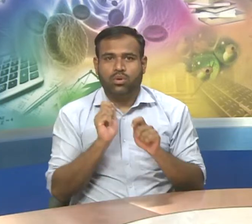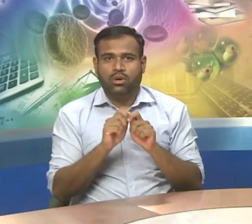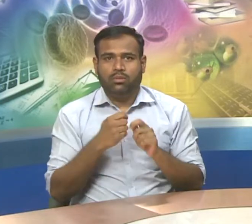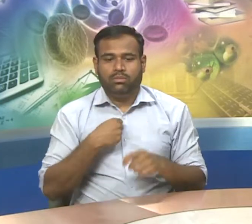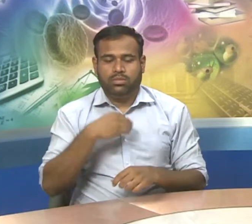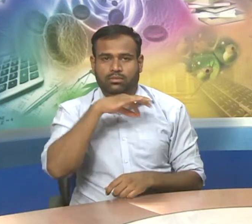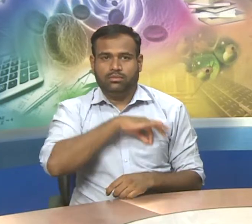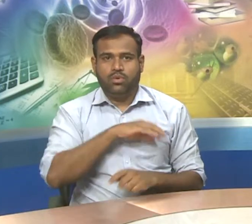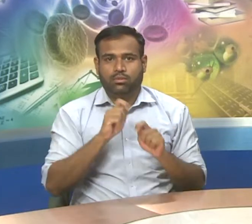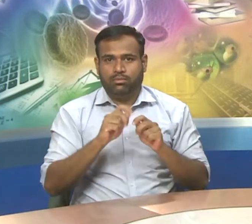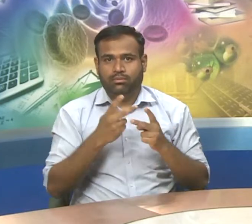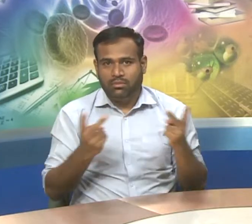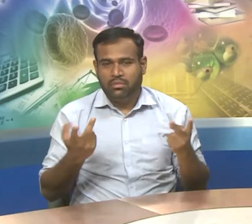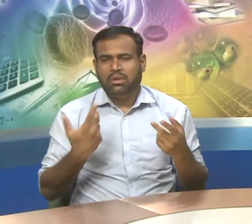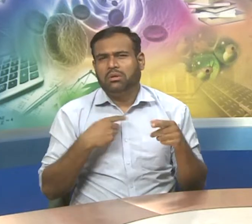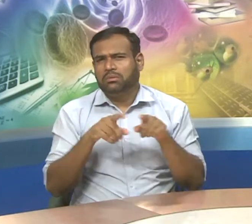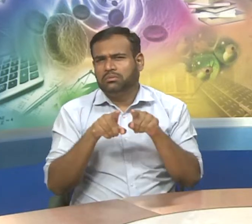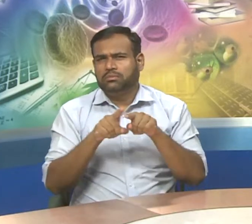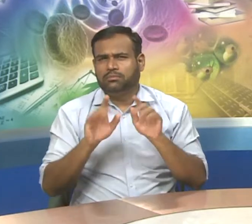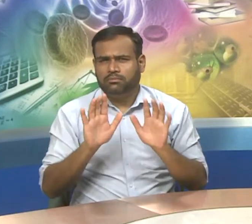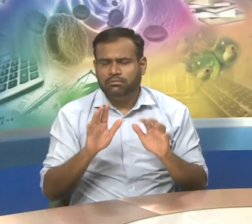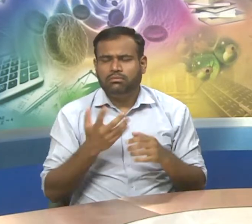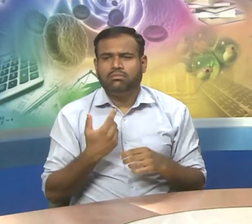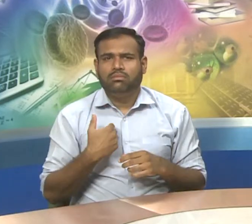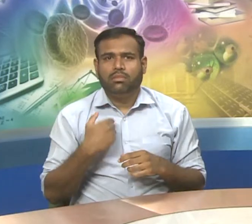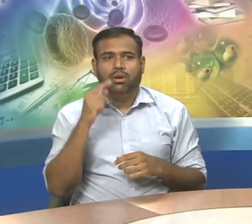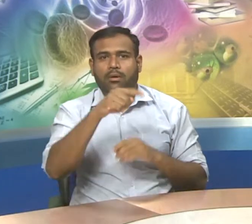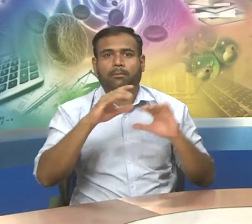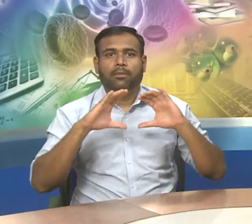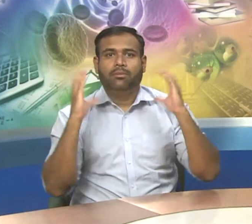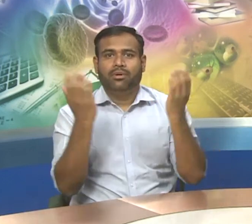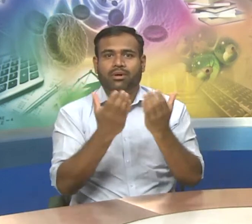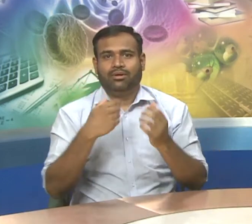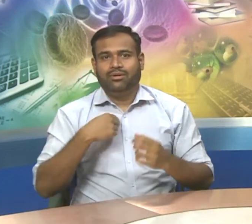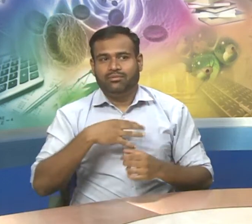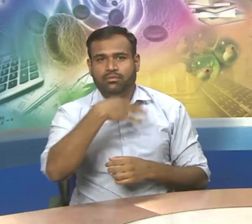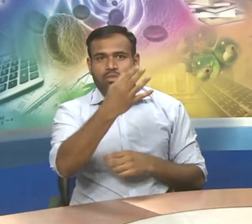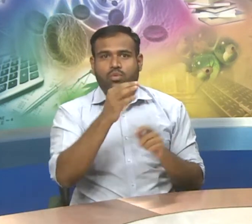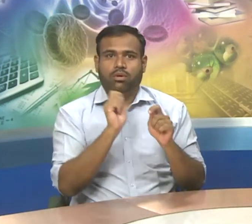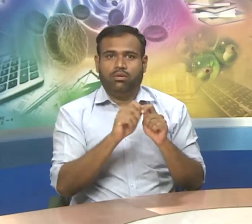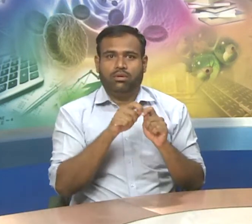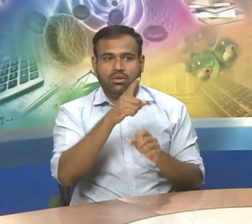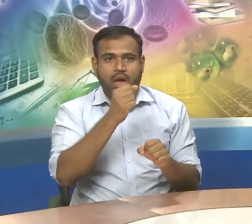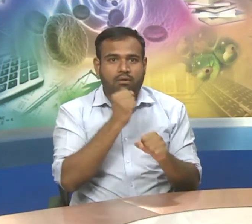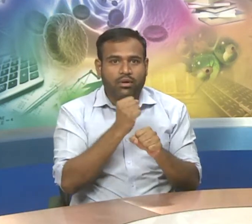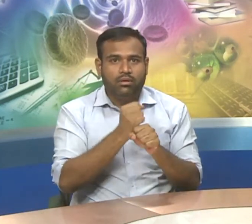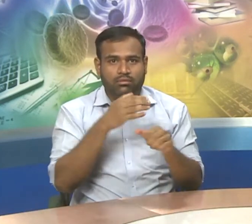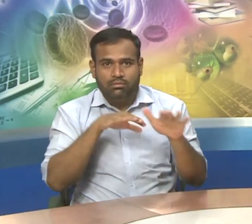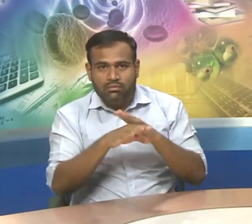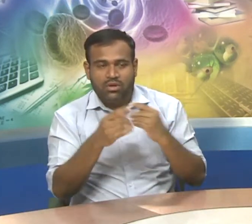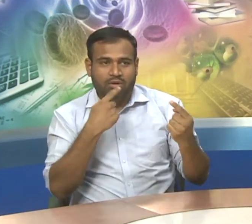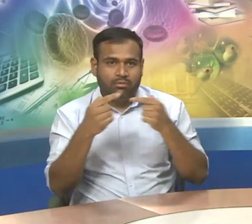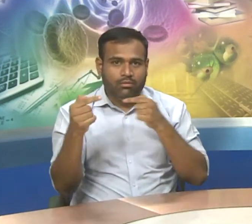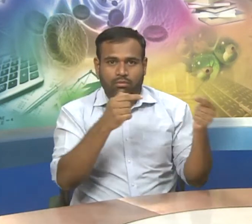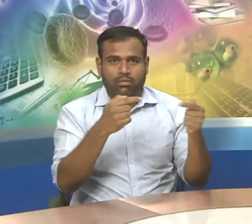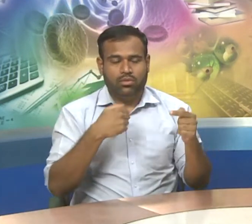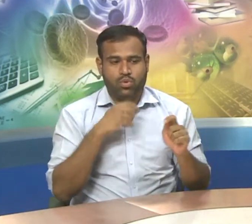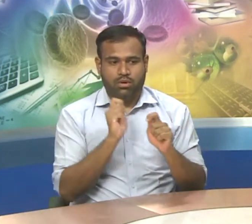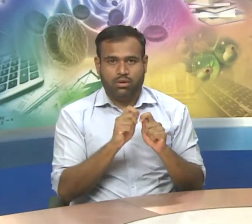Now here the new word is Office of Profit. It is a position that brings to the